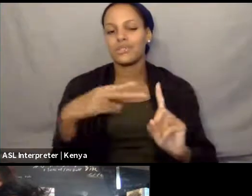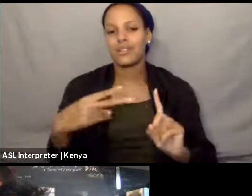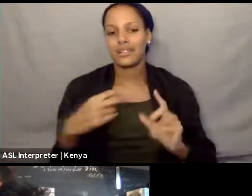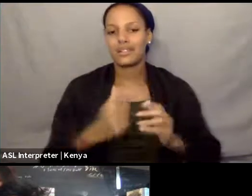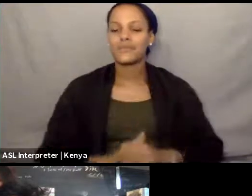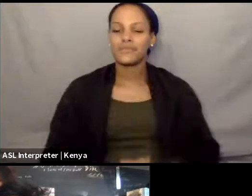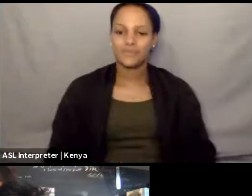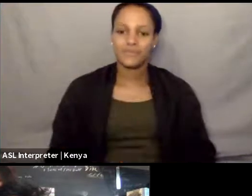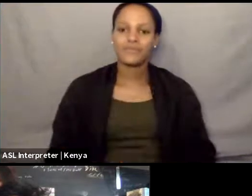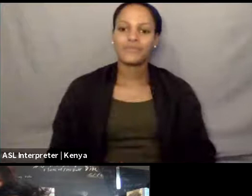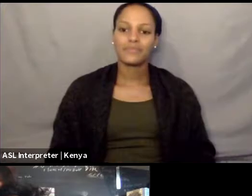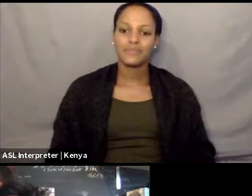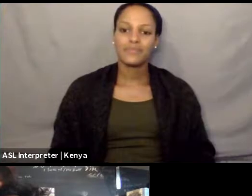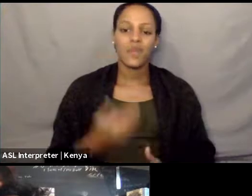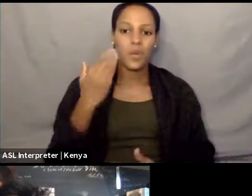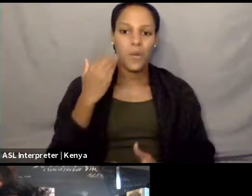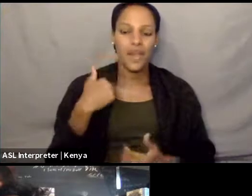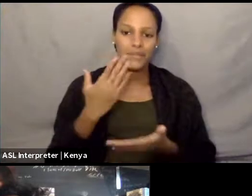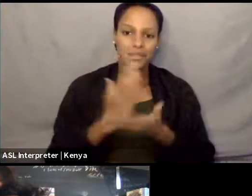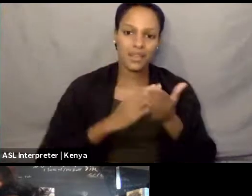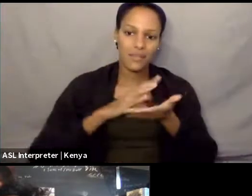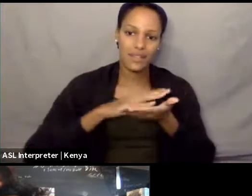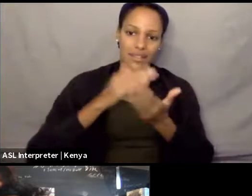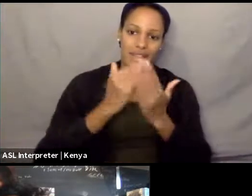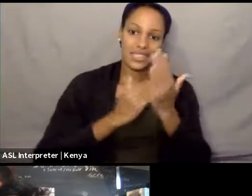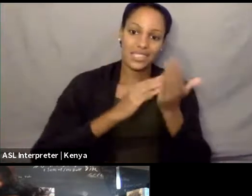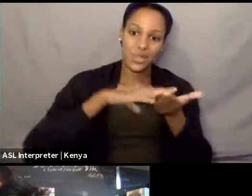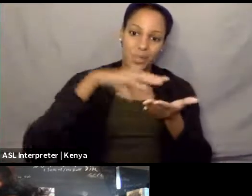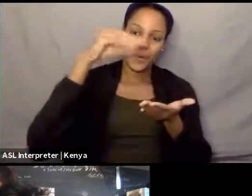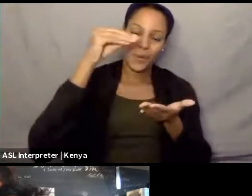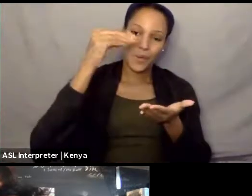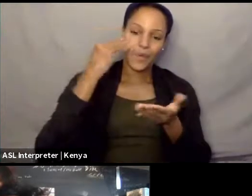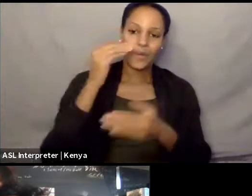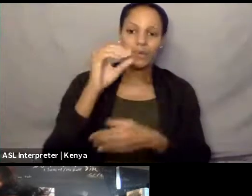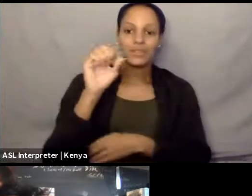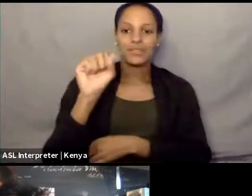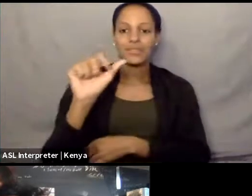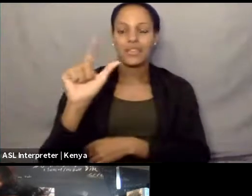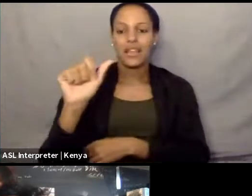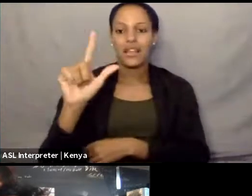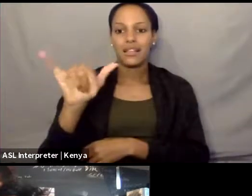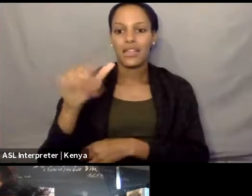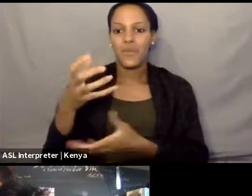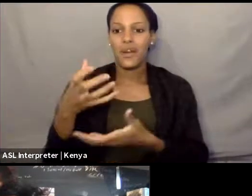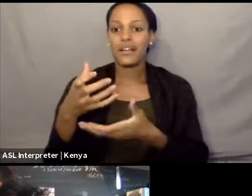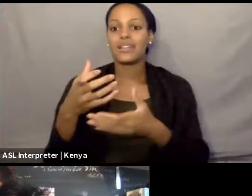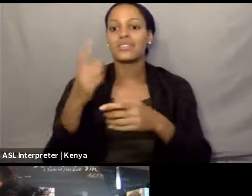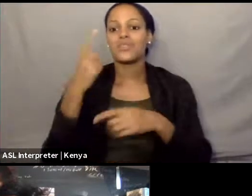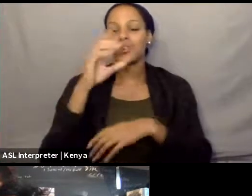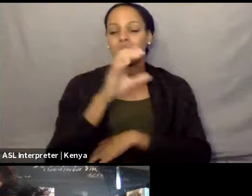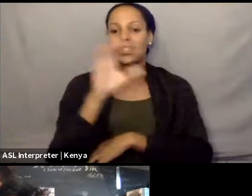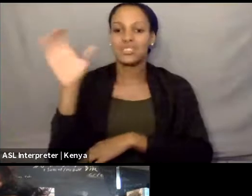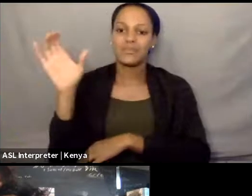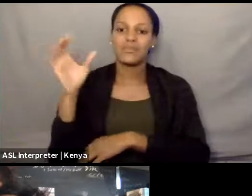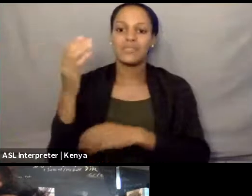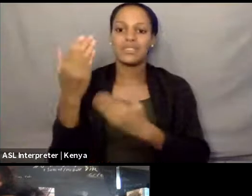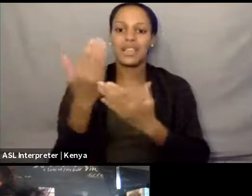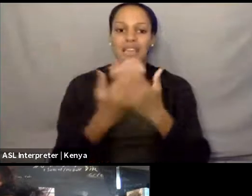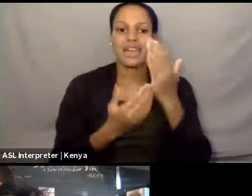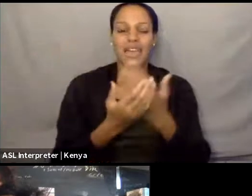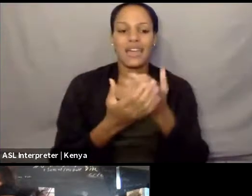You know, some lessons learned, right? You know, Sally wants for Christmas a handheld hummingbird